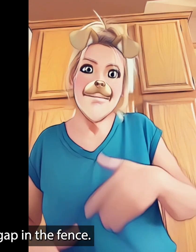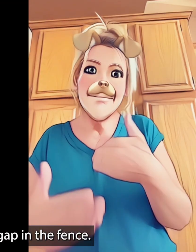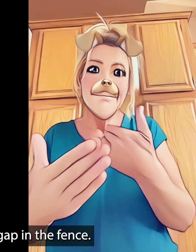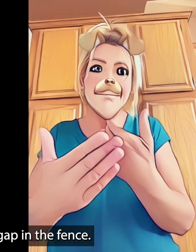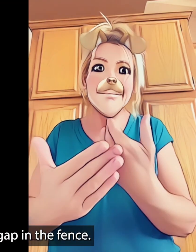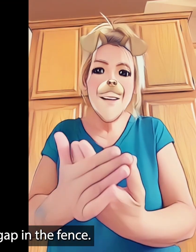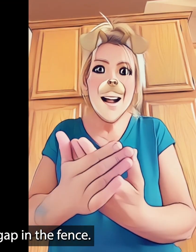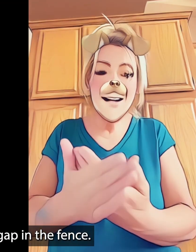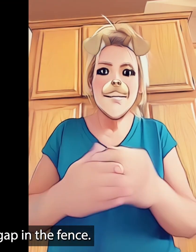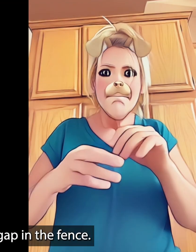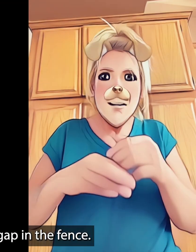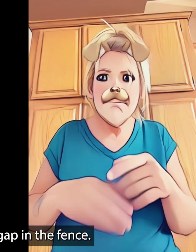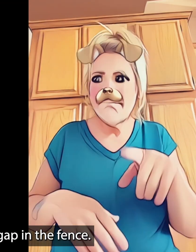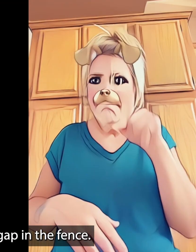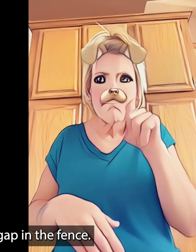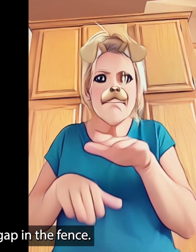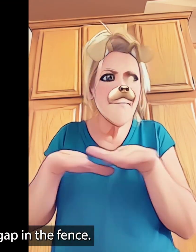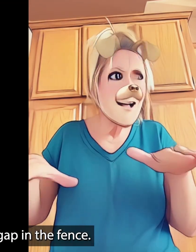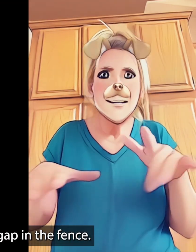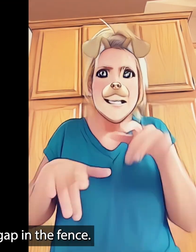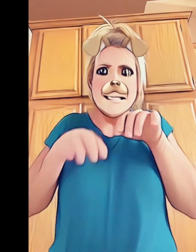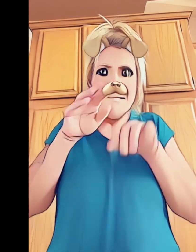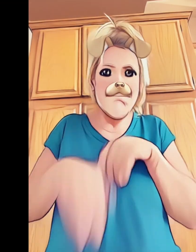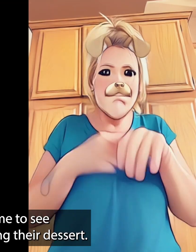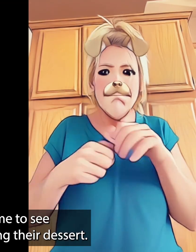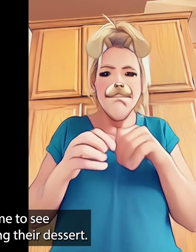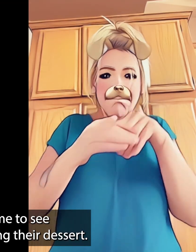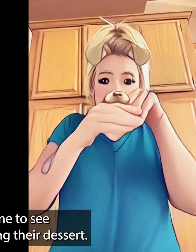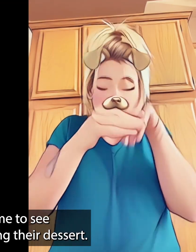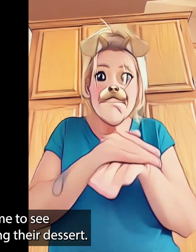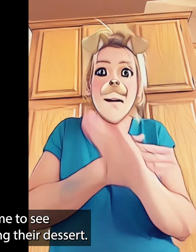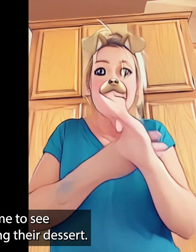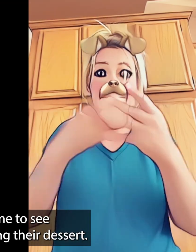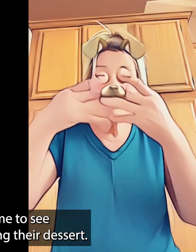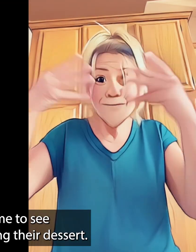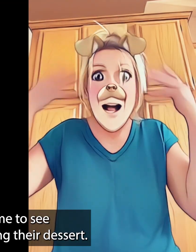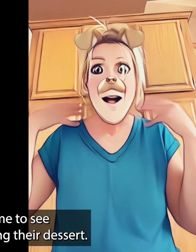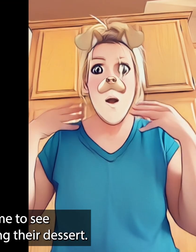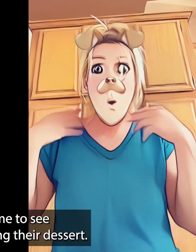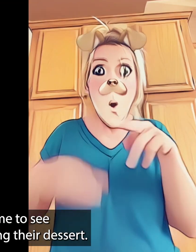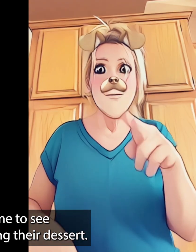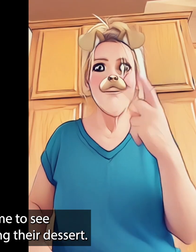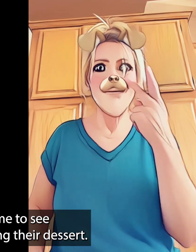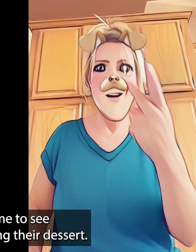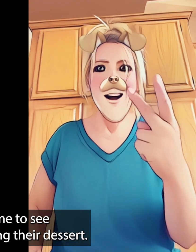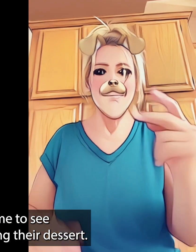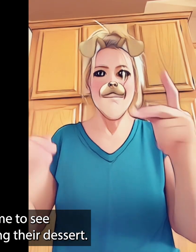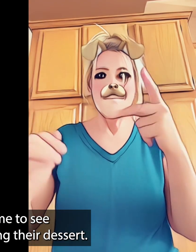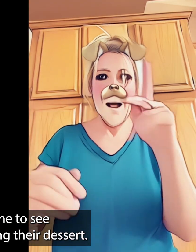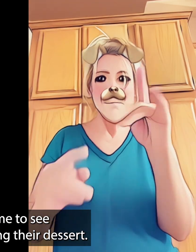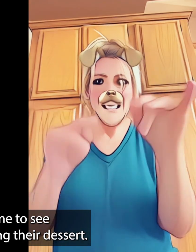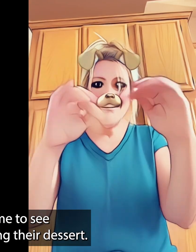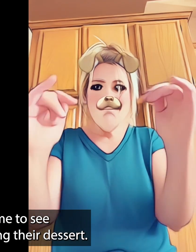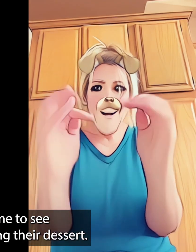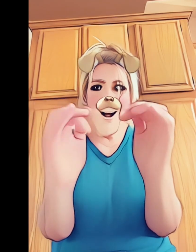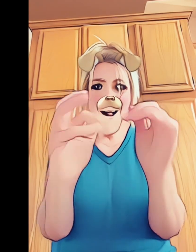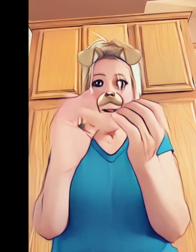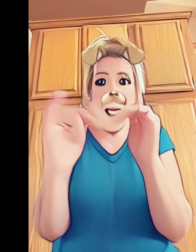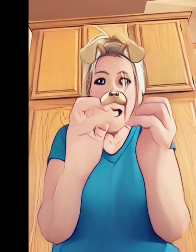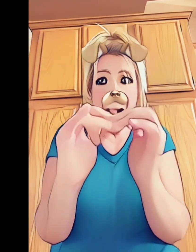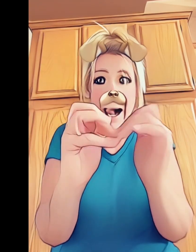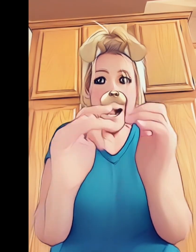He had to squeeze in through a gap in the fence. He got in just in time to see the other puppies finishing their